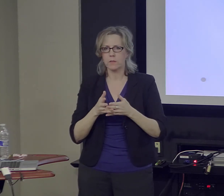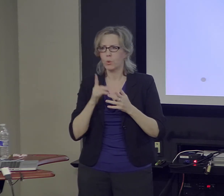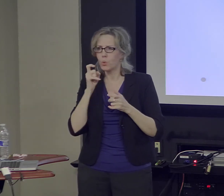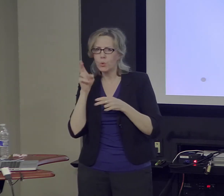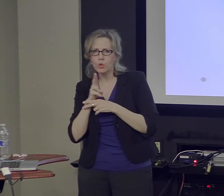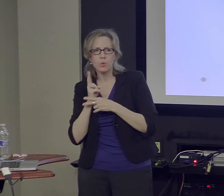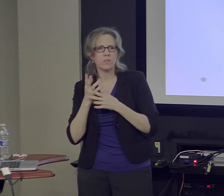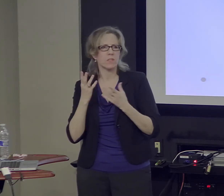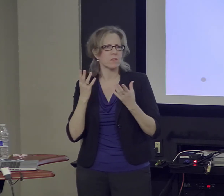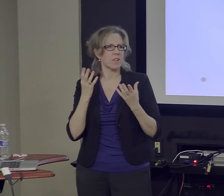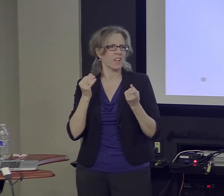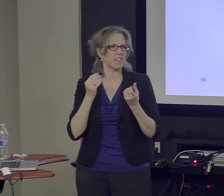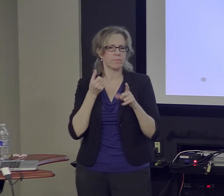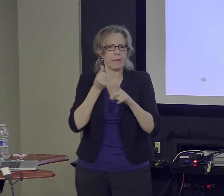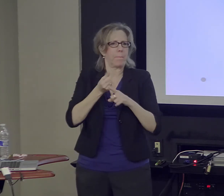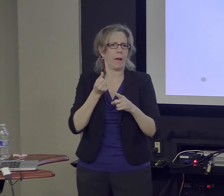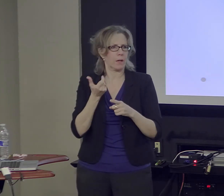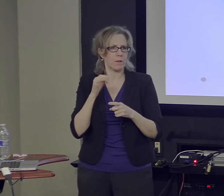With international sign language.